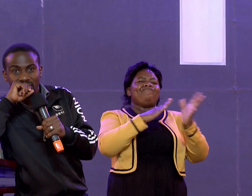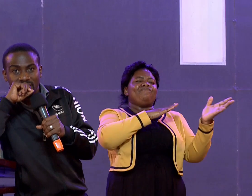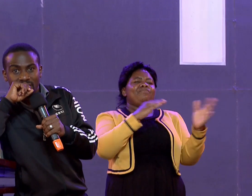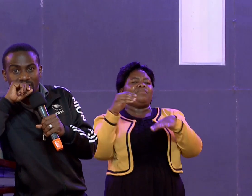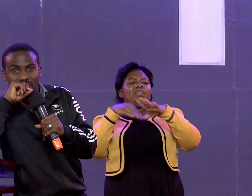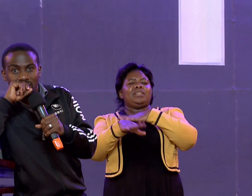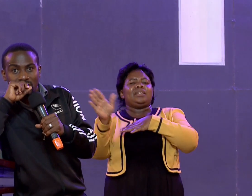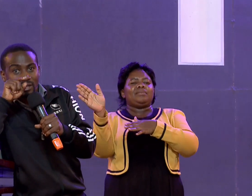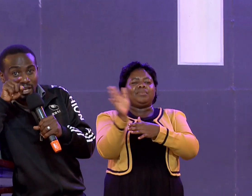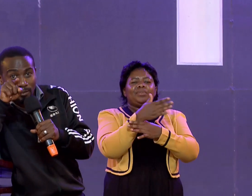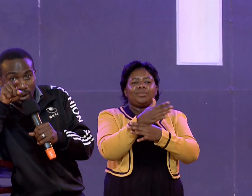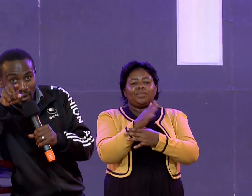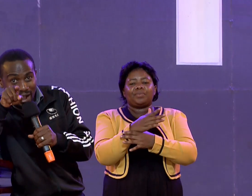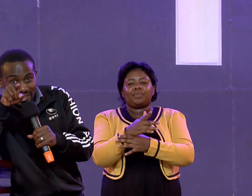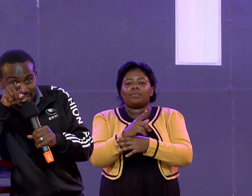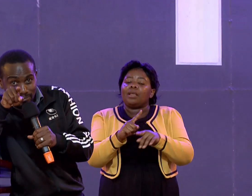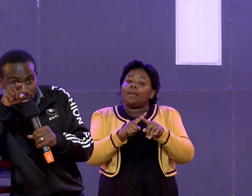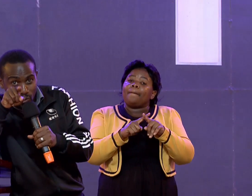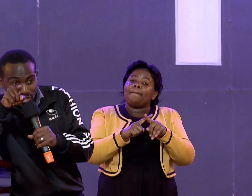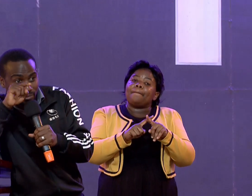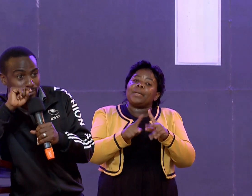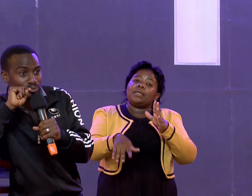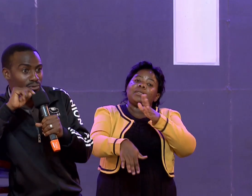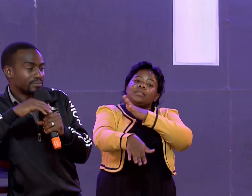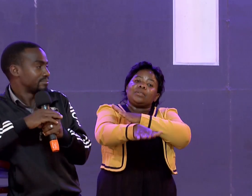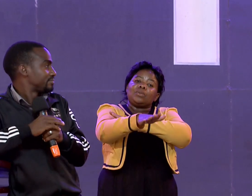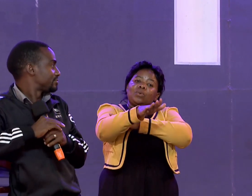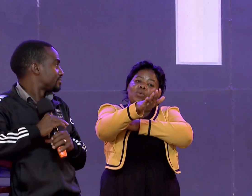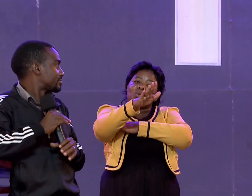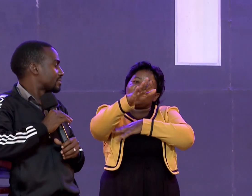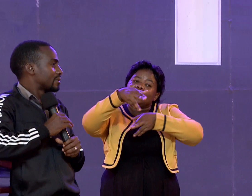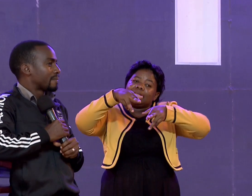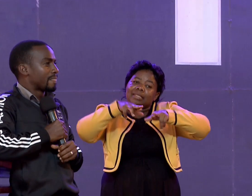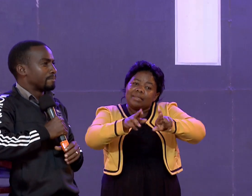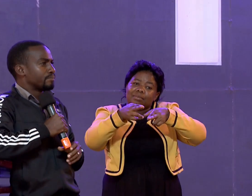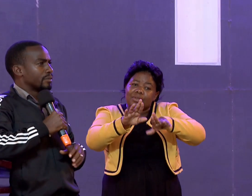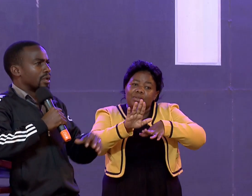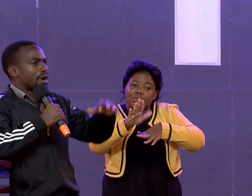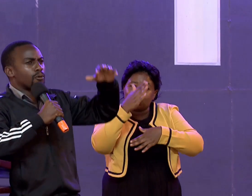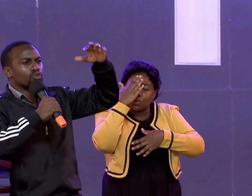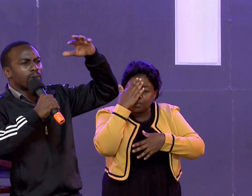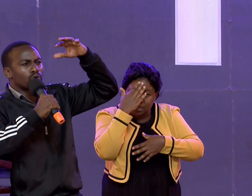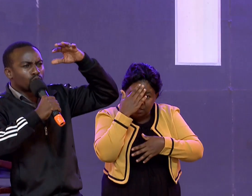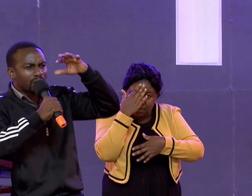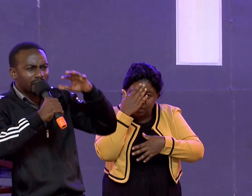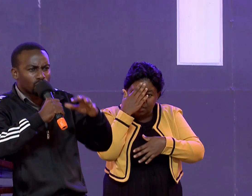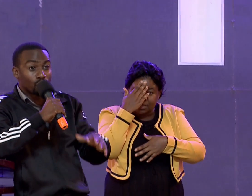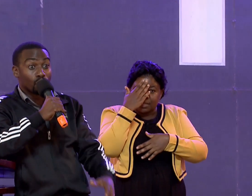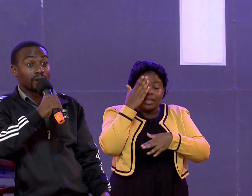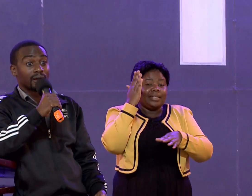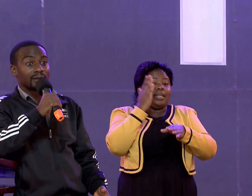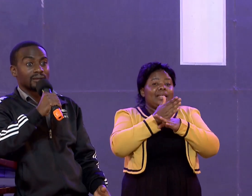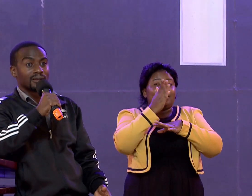going through in the ministry. Nenga mukama agezesa bweto waje mbula mubu. But when the Lord is testing your humility in your life. Ngabono maloko